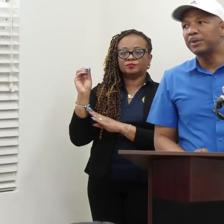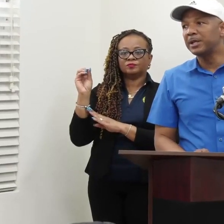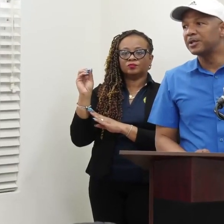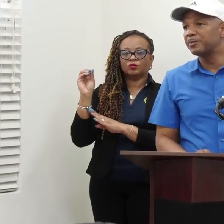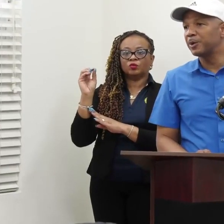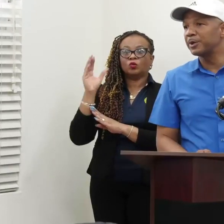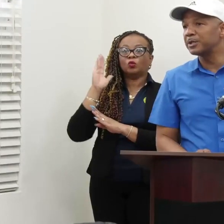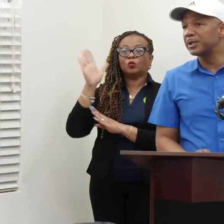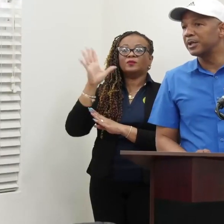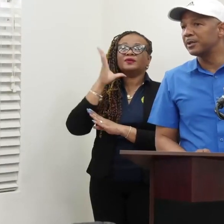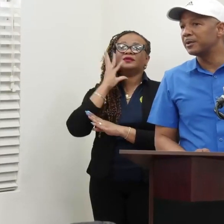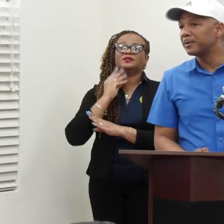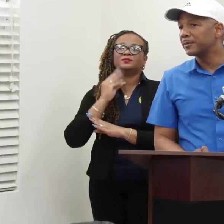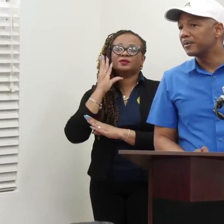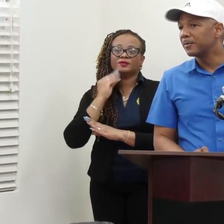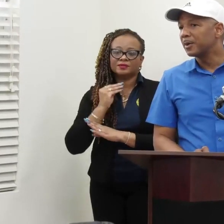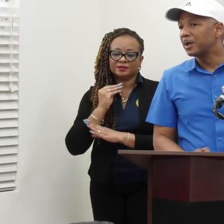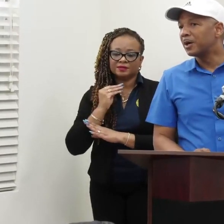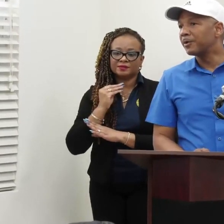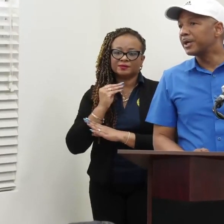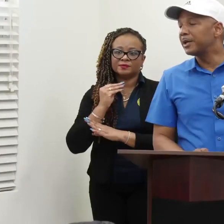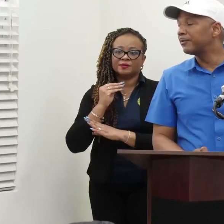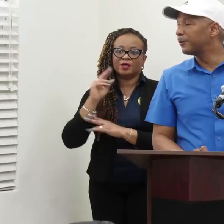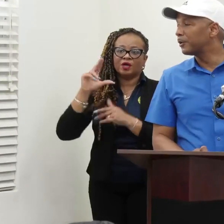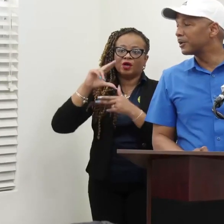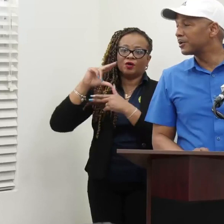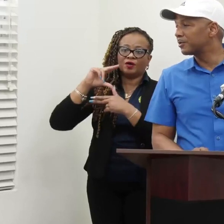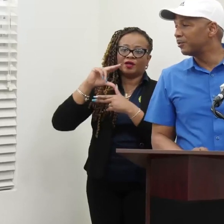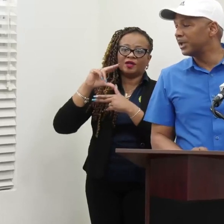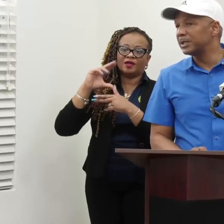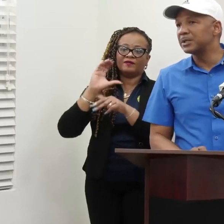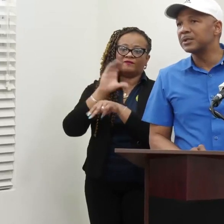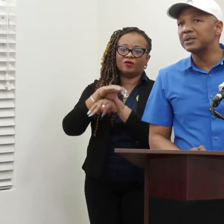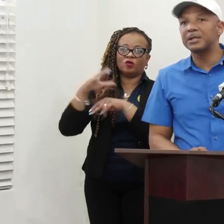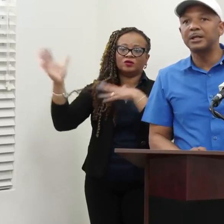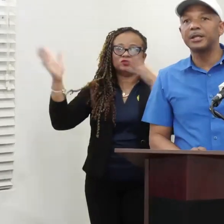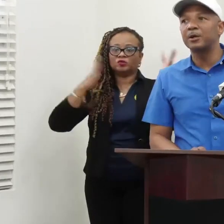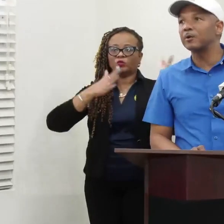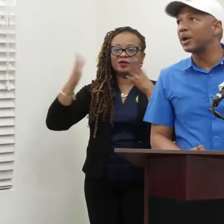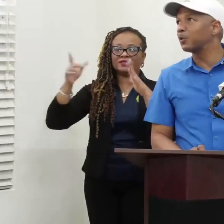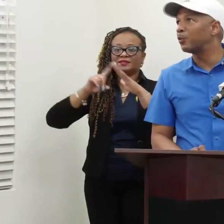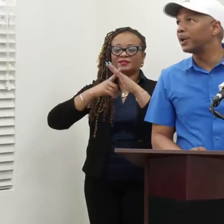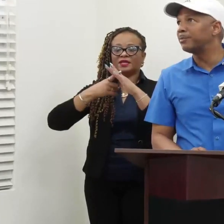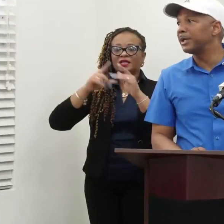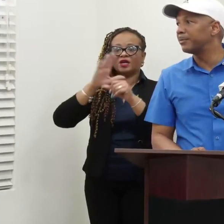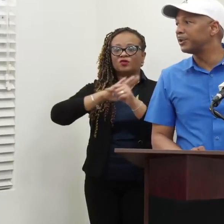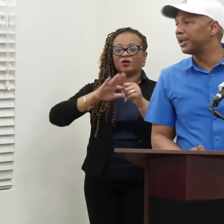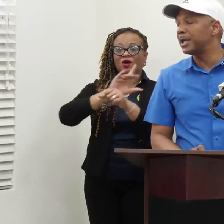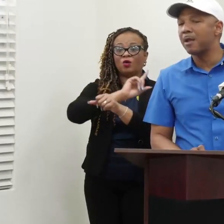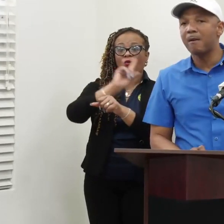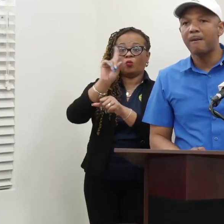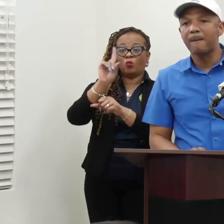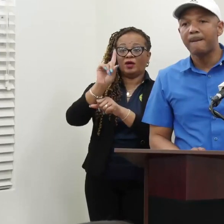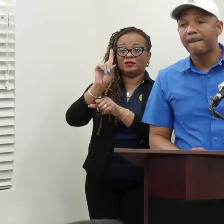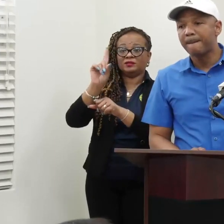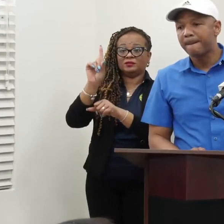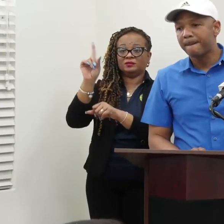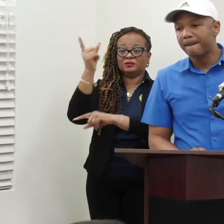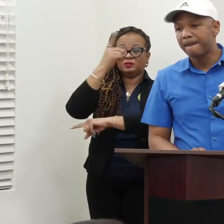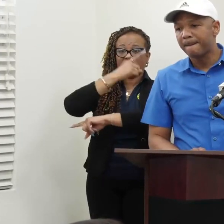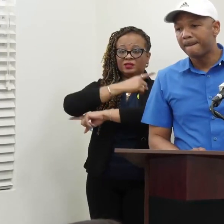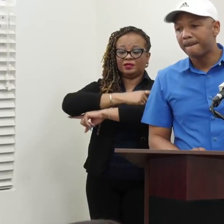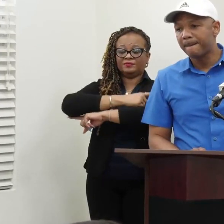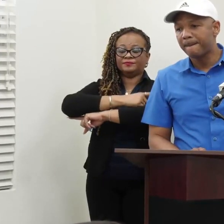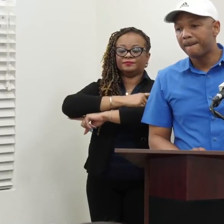who will be experiencing hurricane force winds starting around 1 p.m. today.